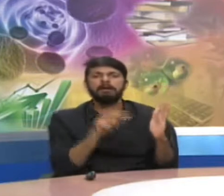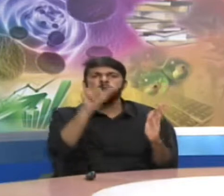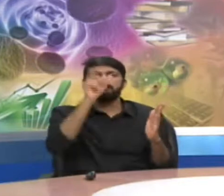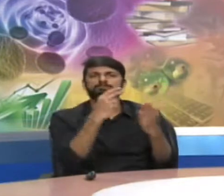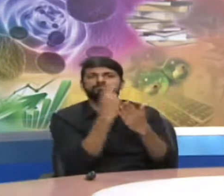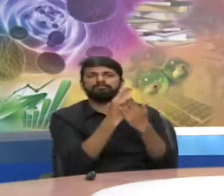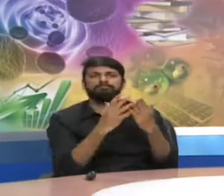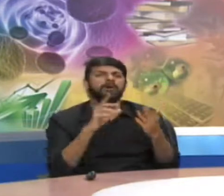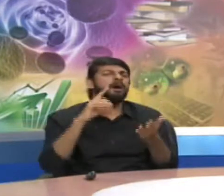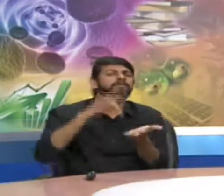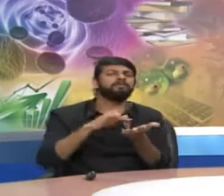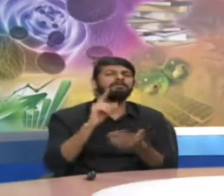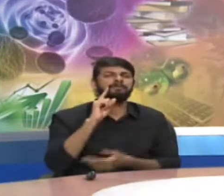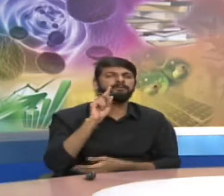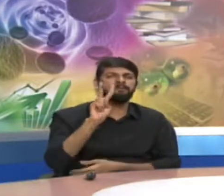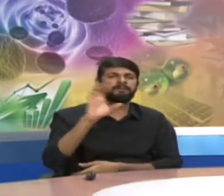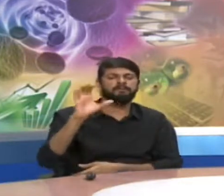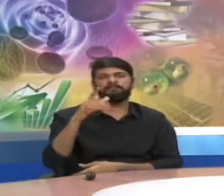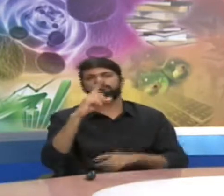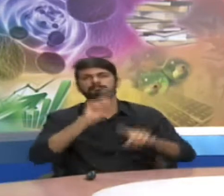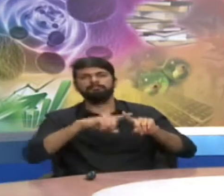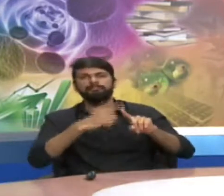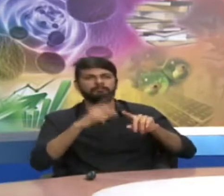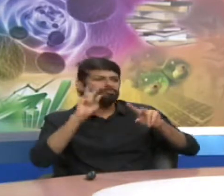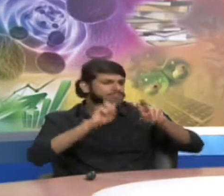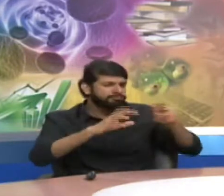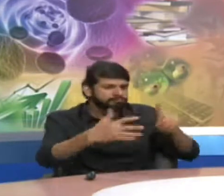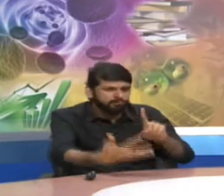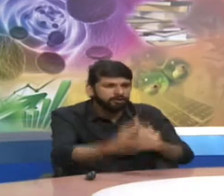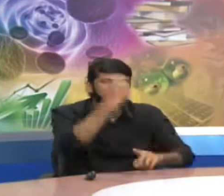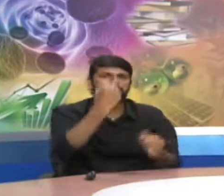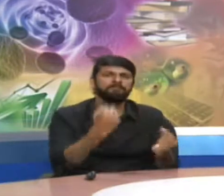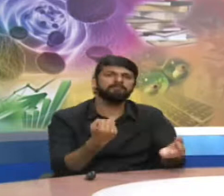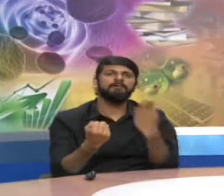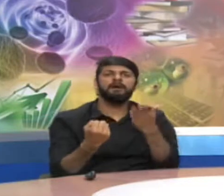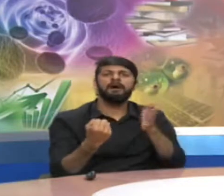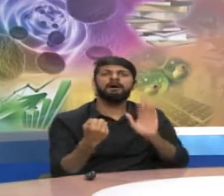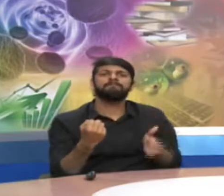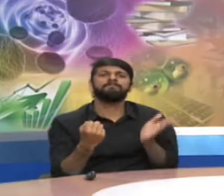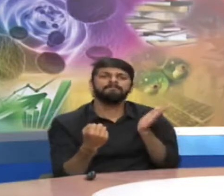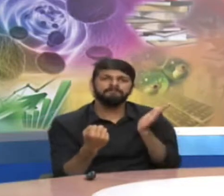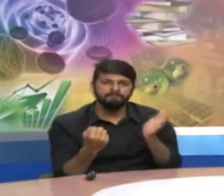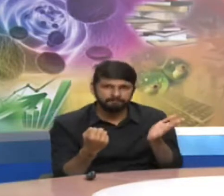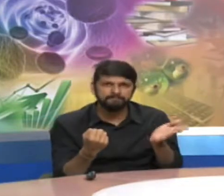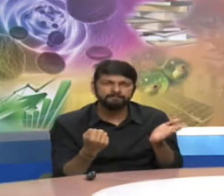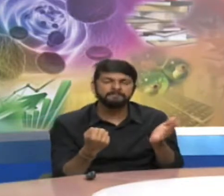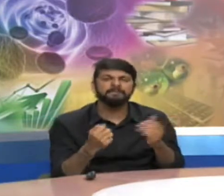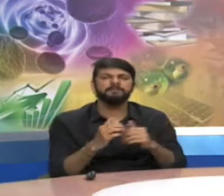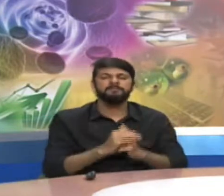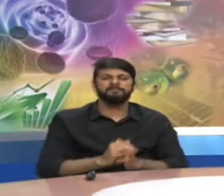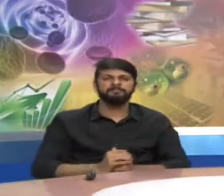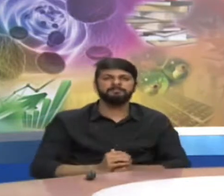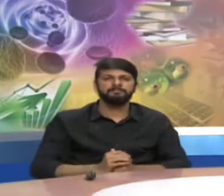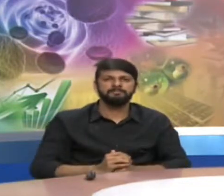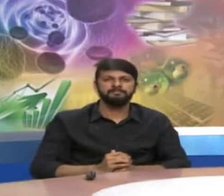times. Different human figures, different artwork, statues were there.